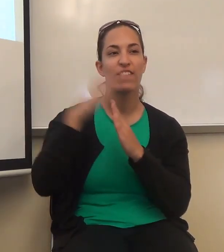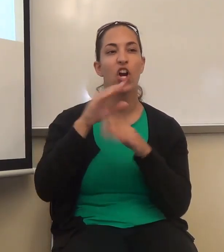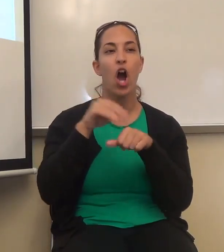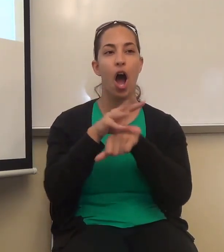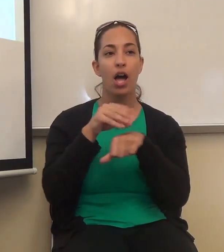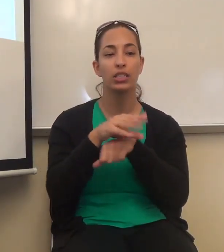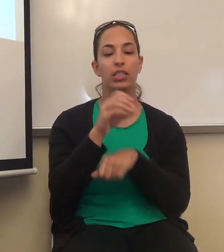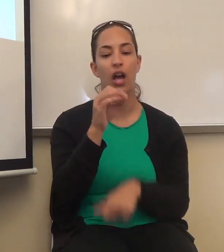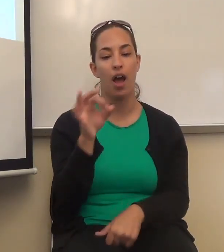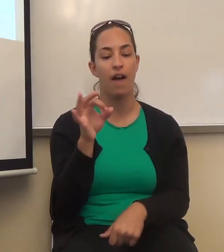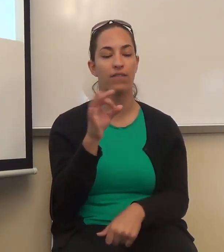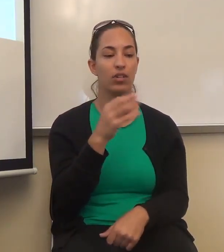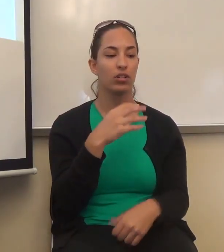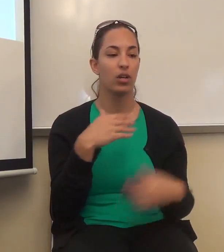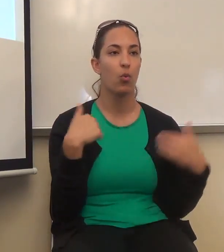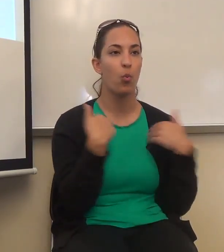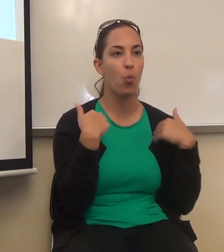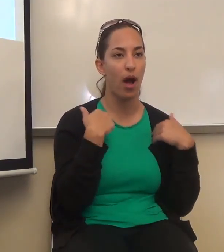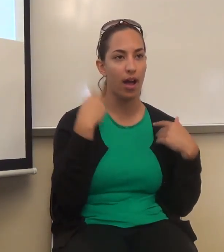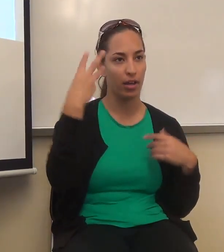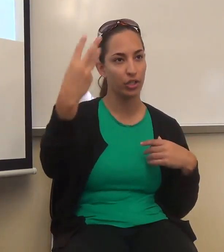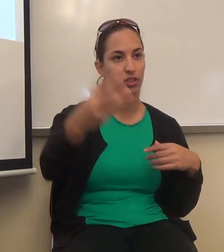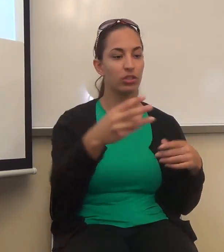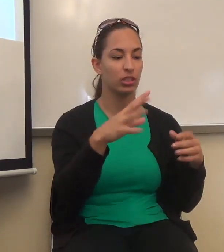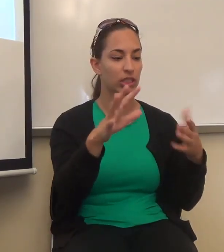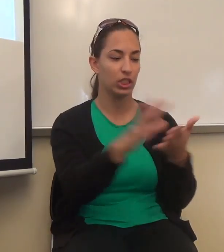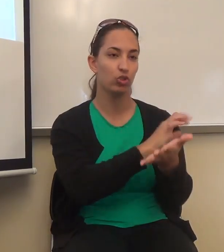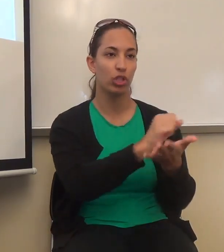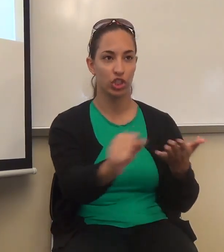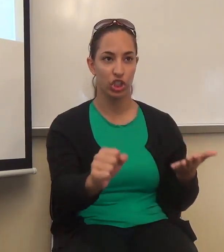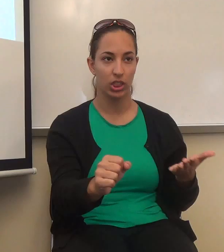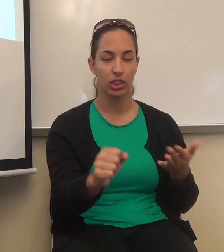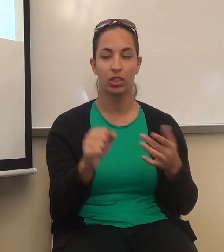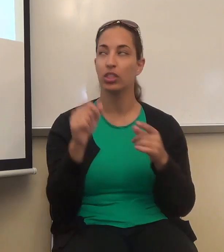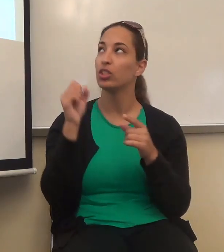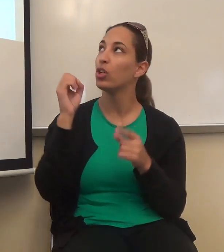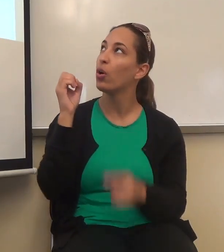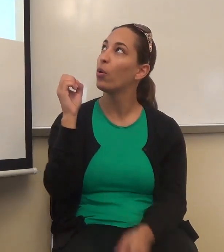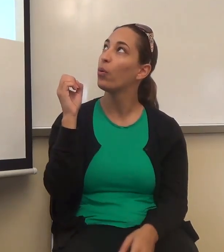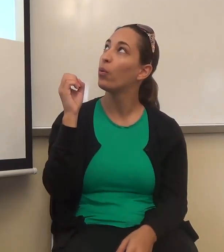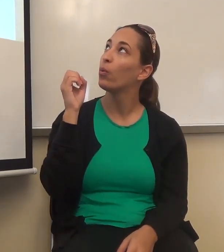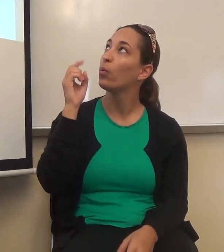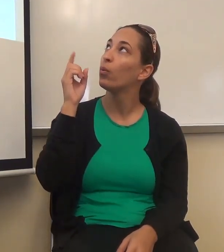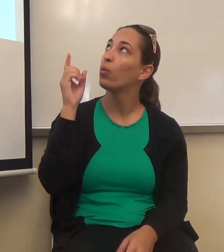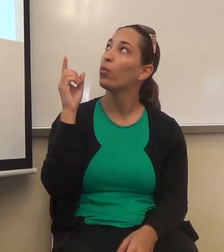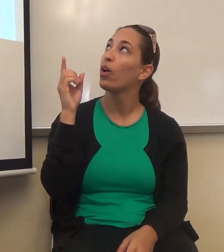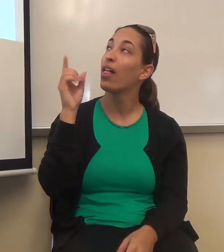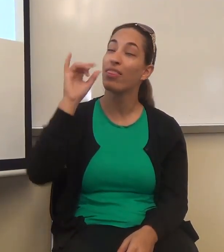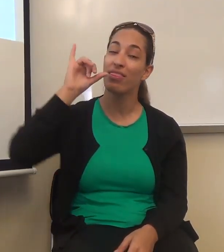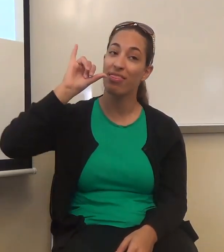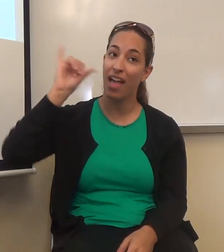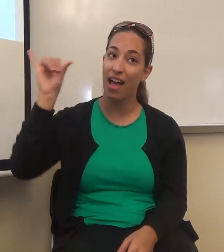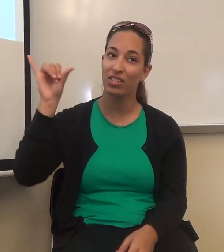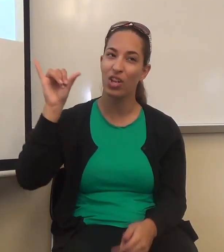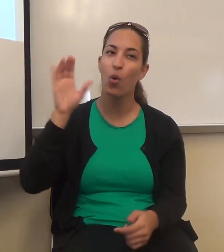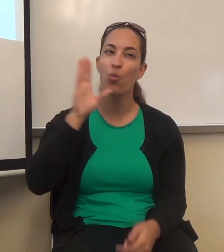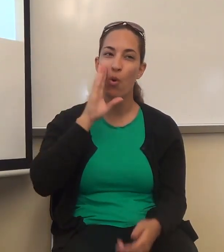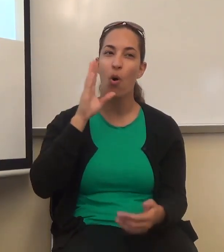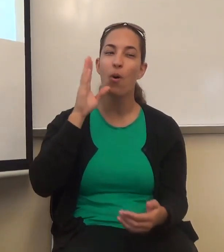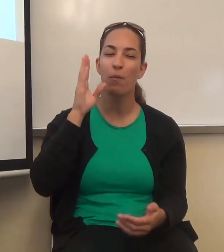And from being in this class all semester, you can pretty much tell me that that's most likely the topic sentence,